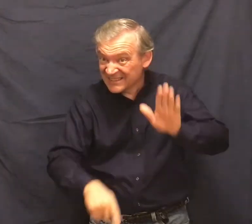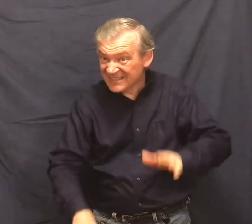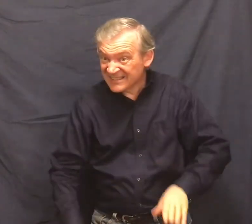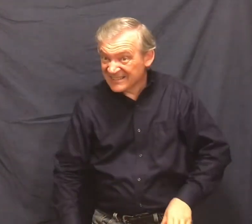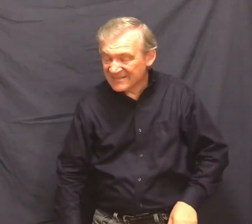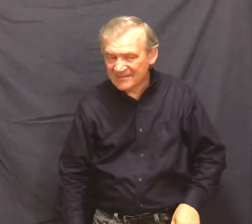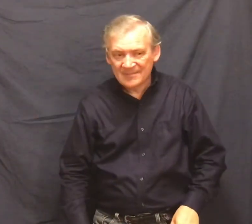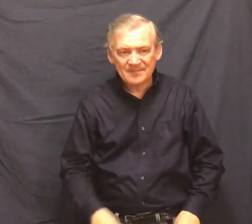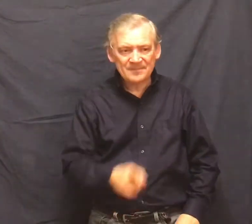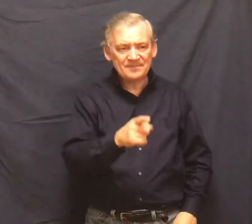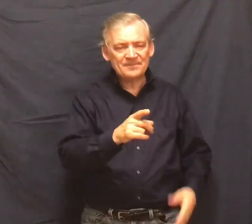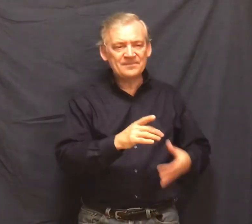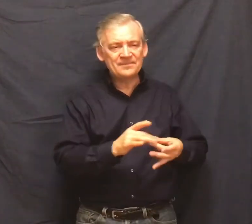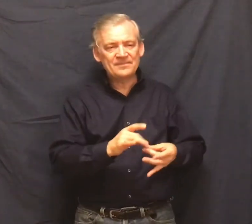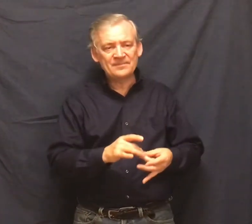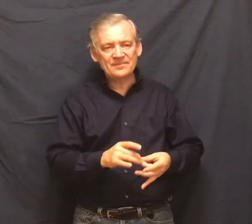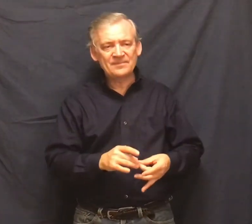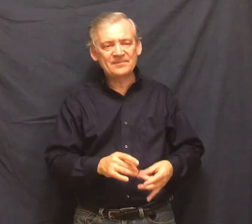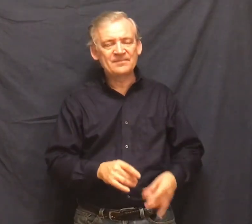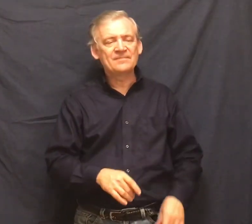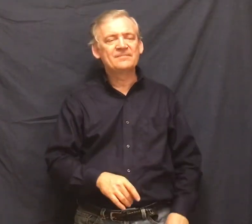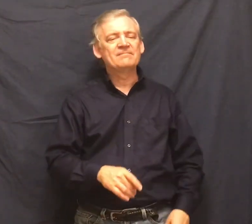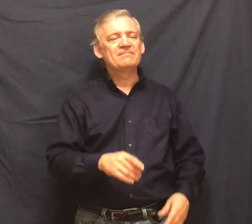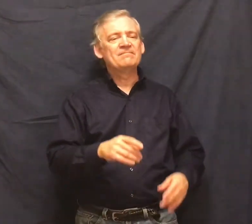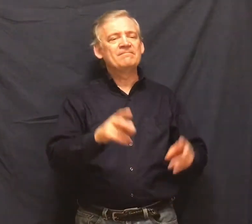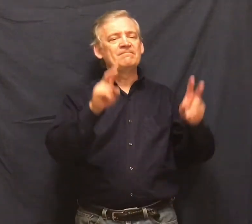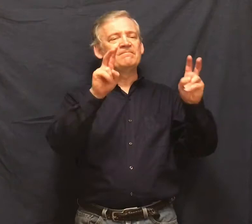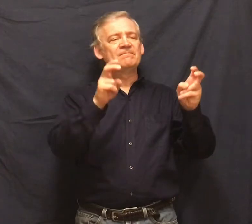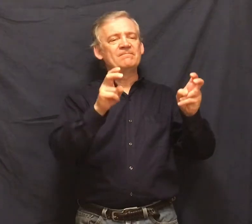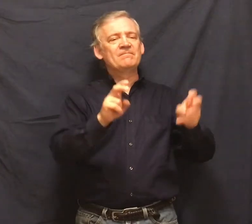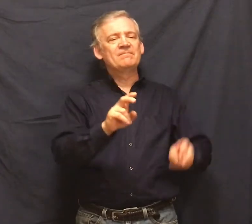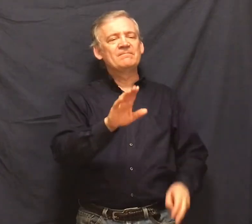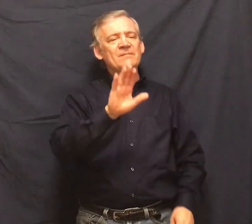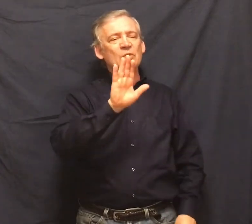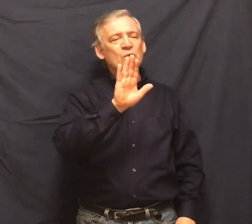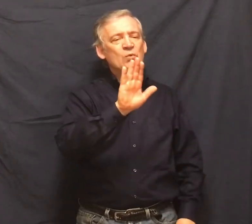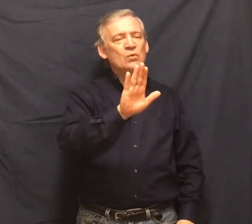Slim read, Yours for Success, William Tenner.